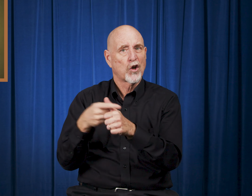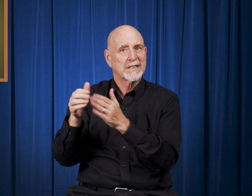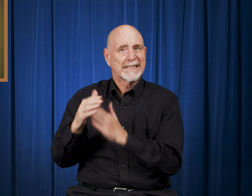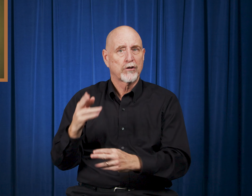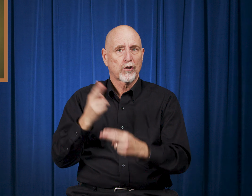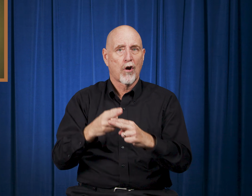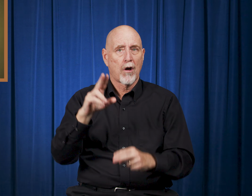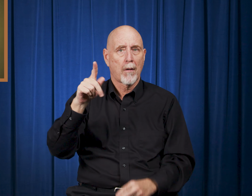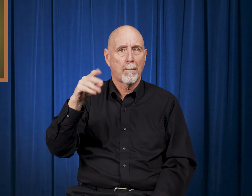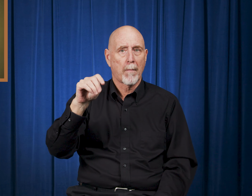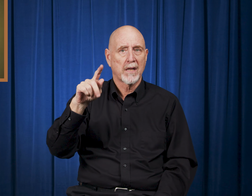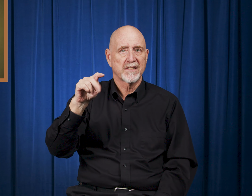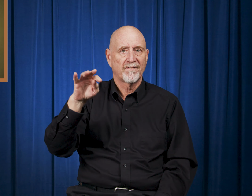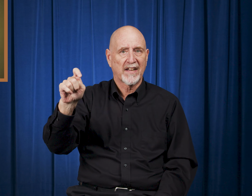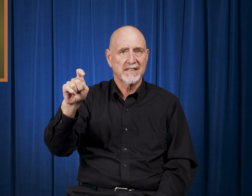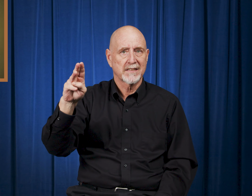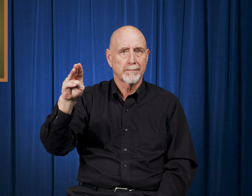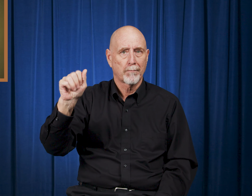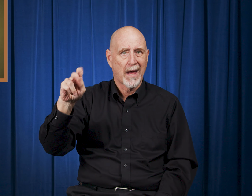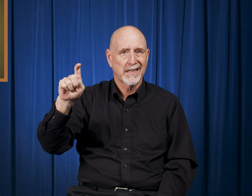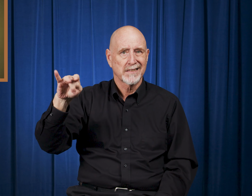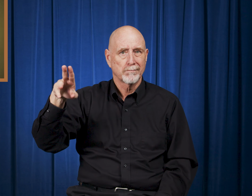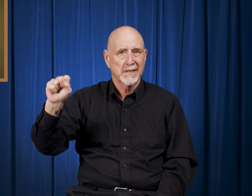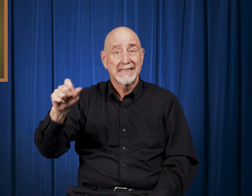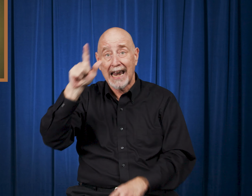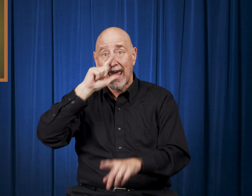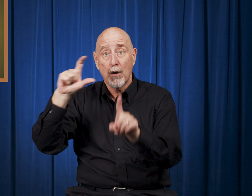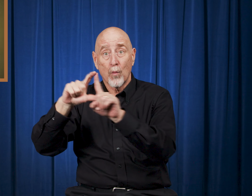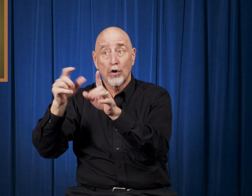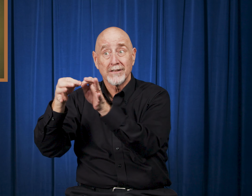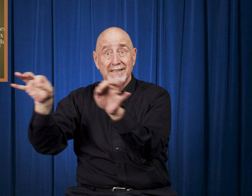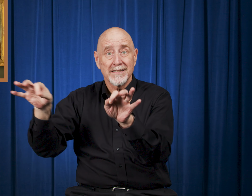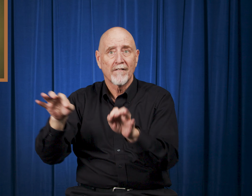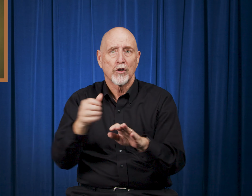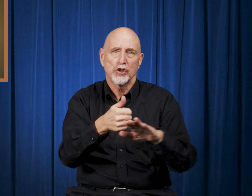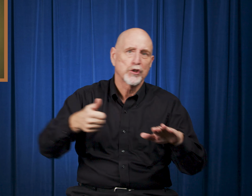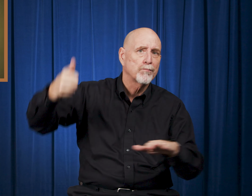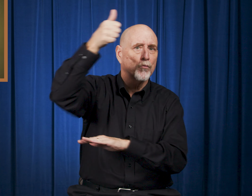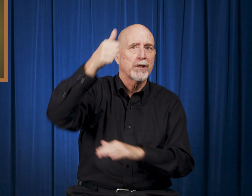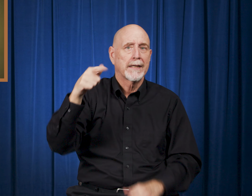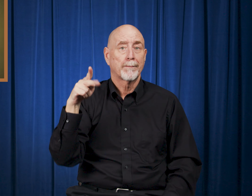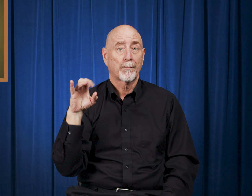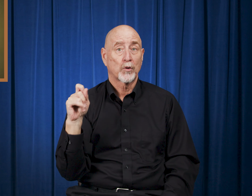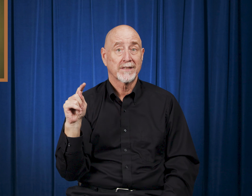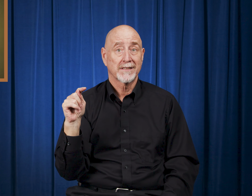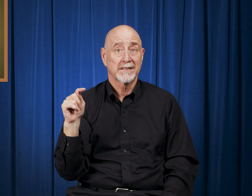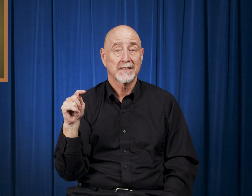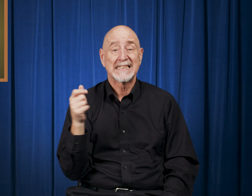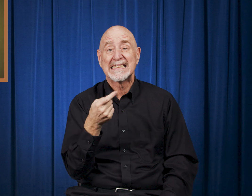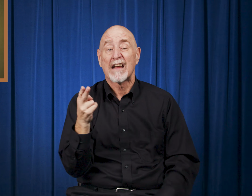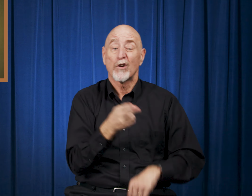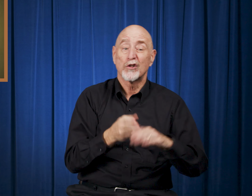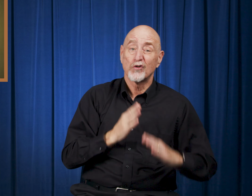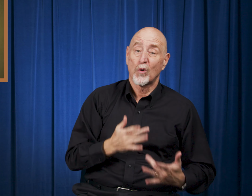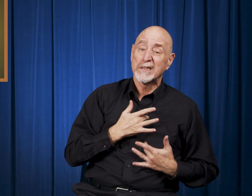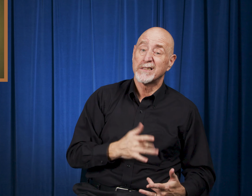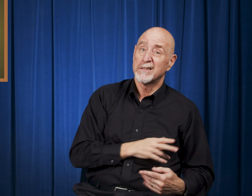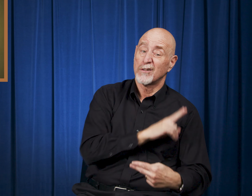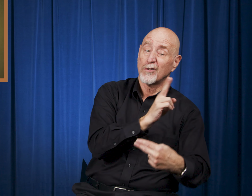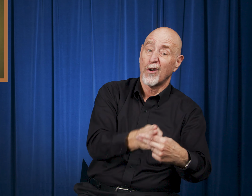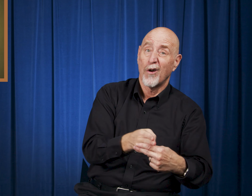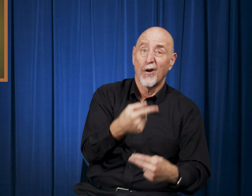Pontifex Maximus. That's a Latin phrase for supreme priest. However, several historians generally